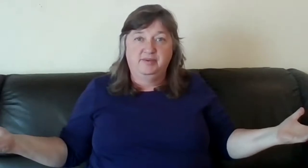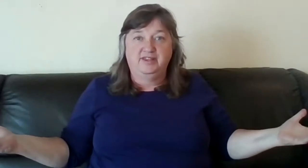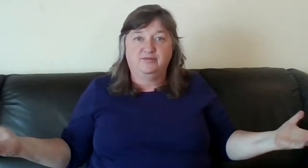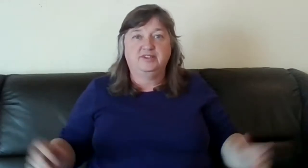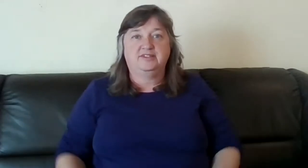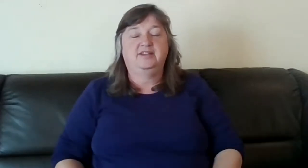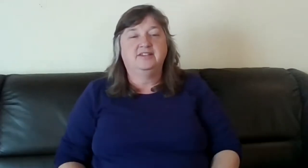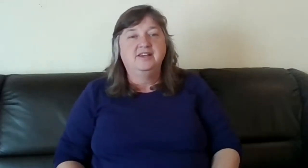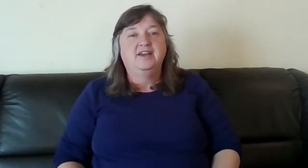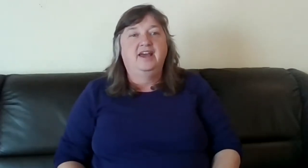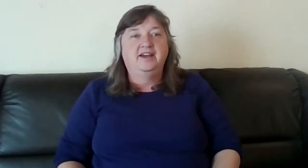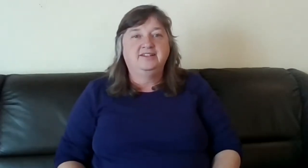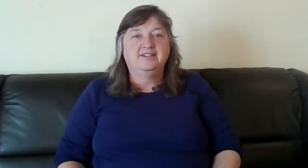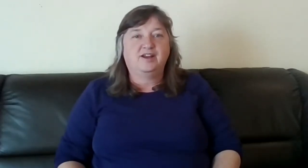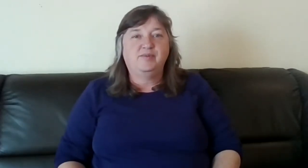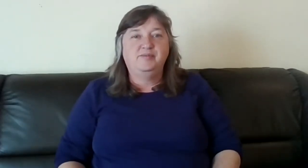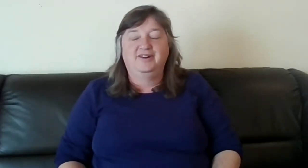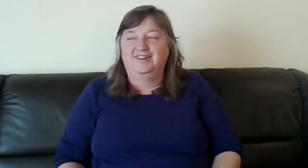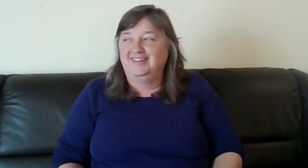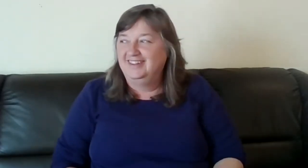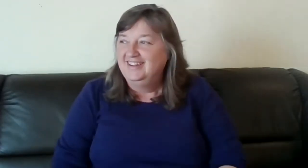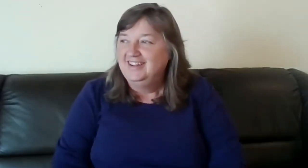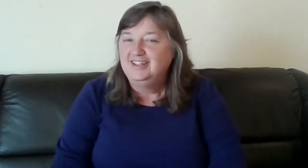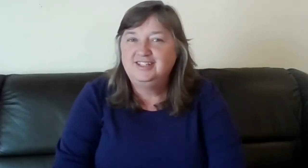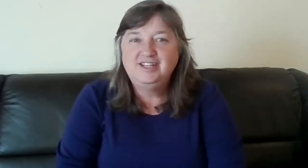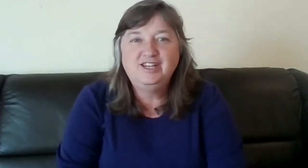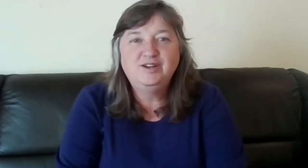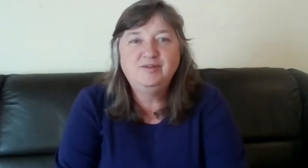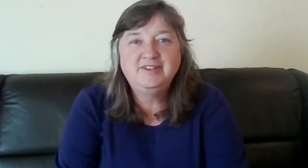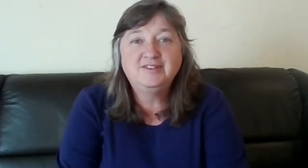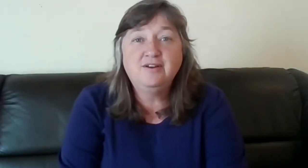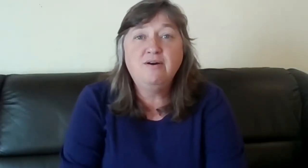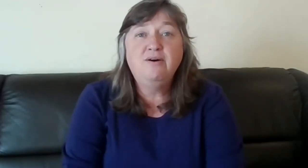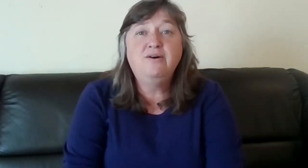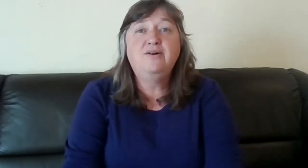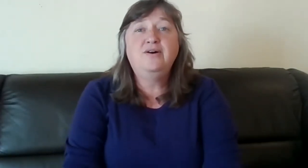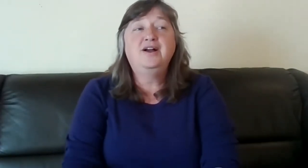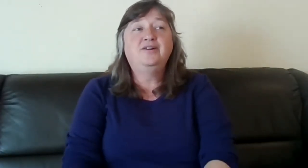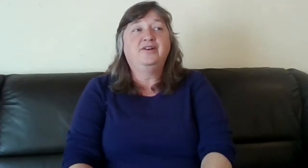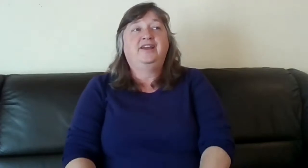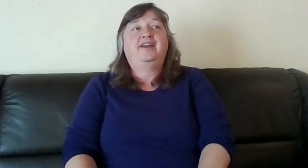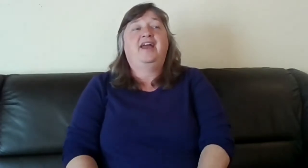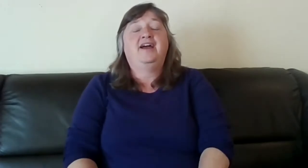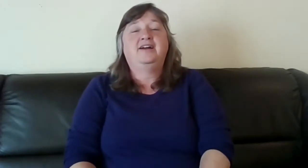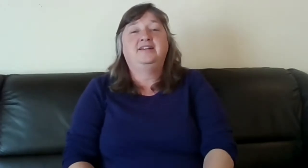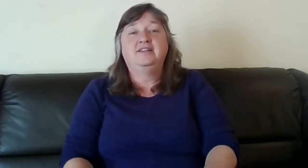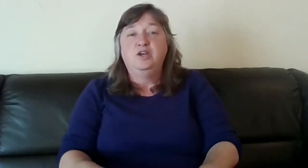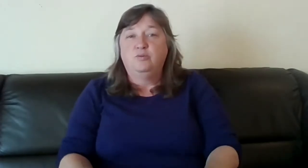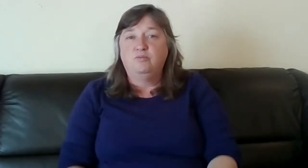be in the front seat. And I remember she would be so hungry, and